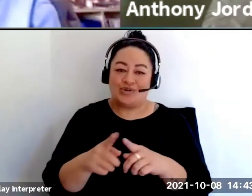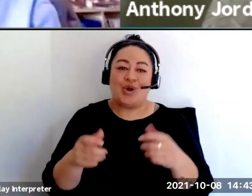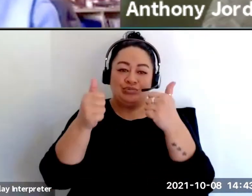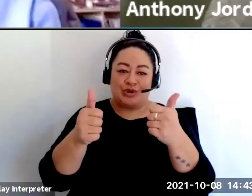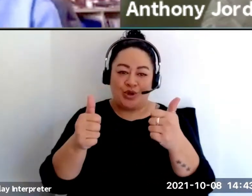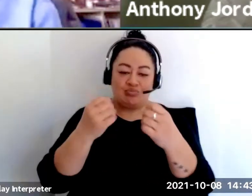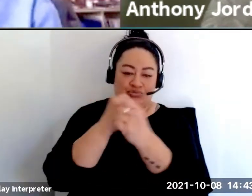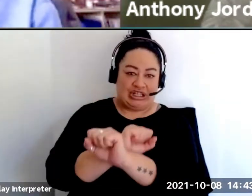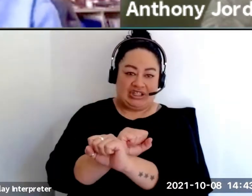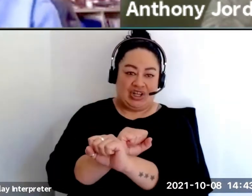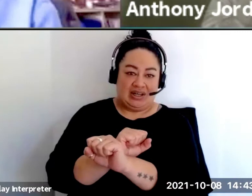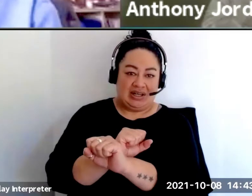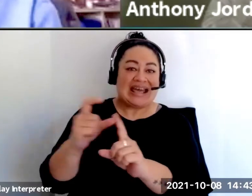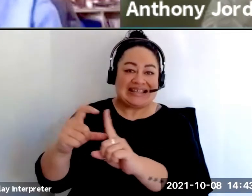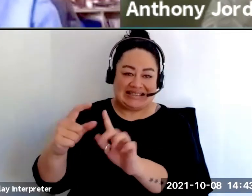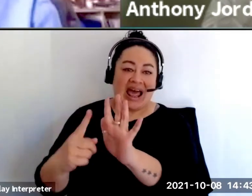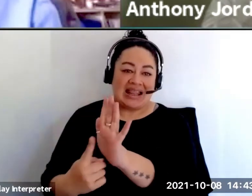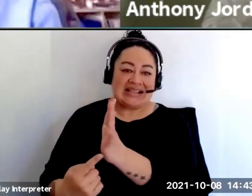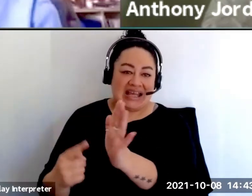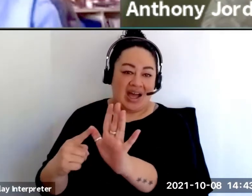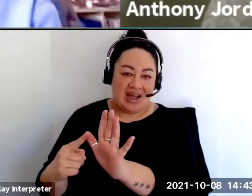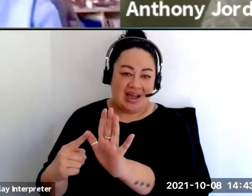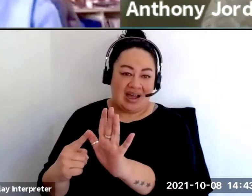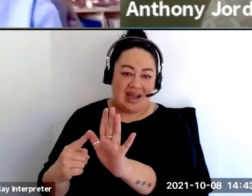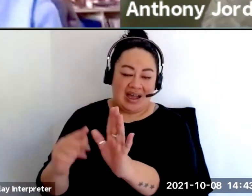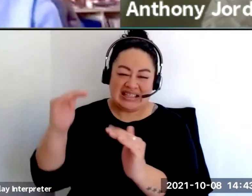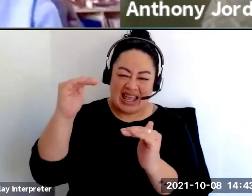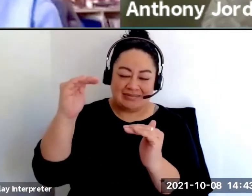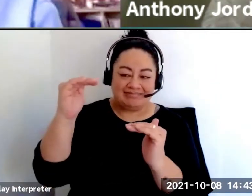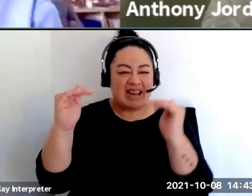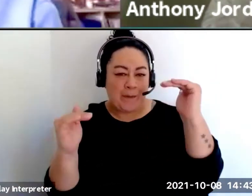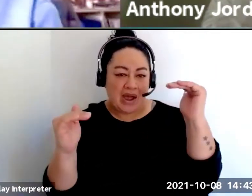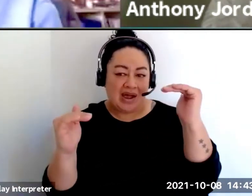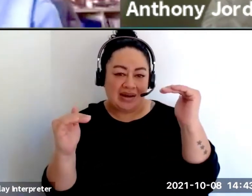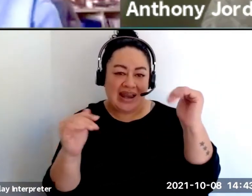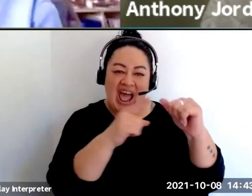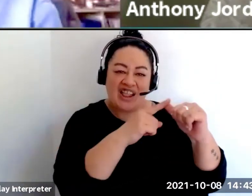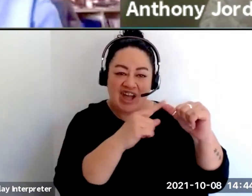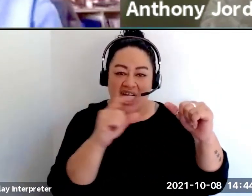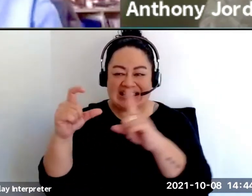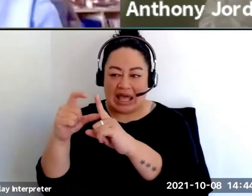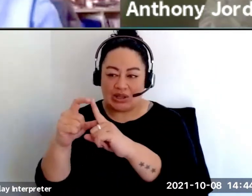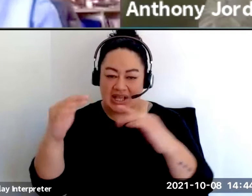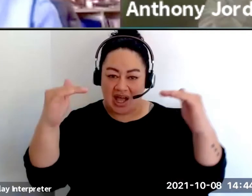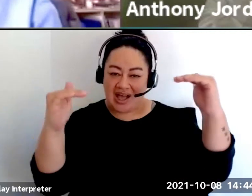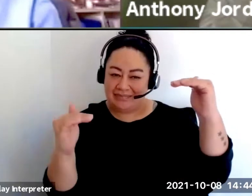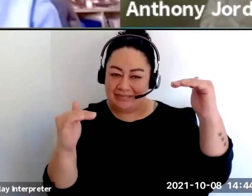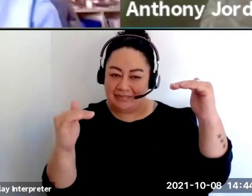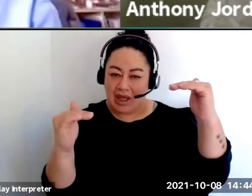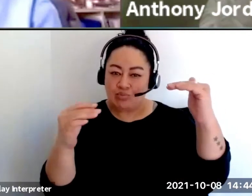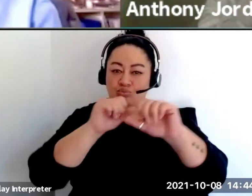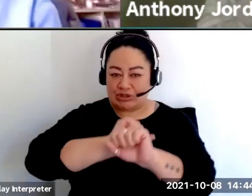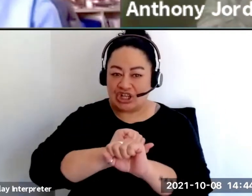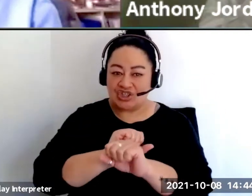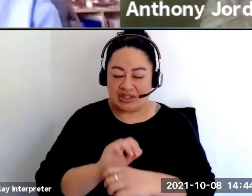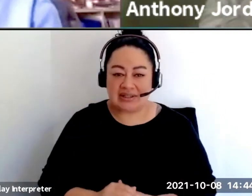Delta. It's probably a little bit lower than Alpha, but the most important thing is actually that it